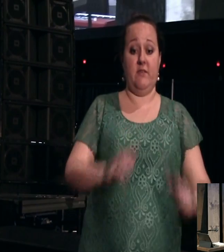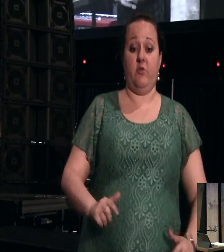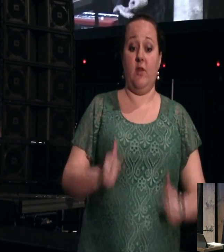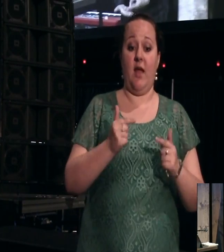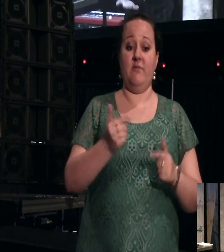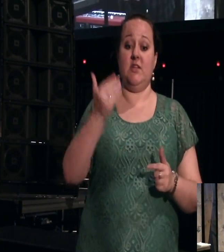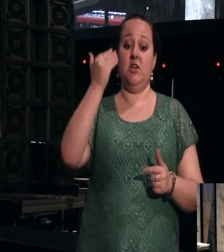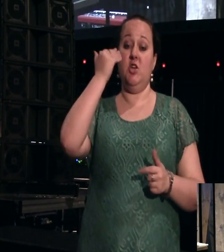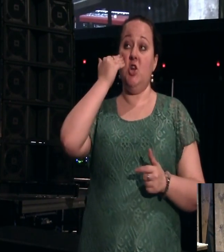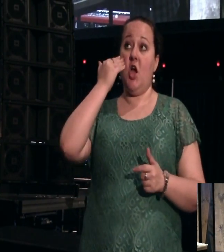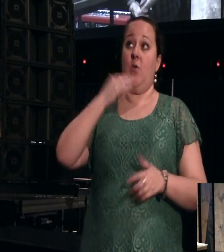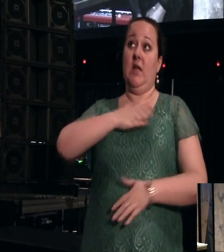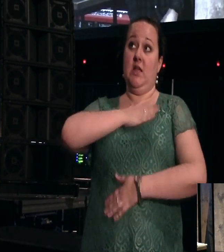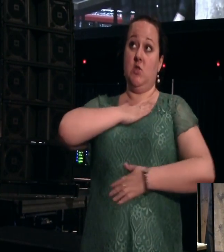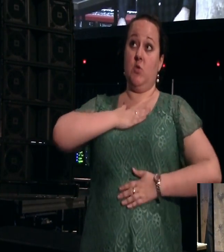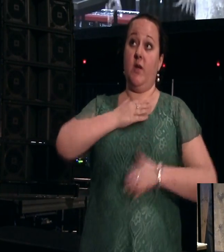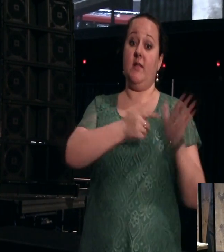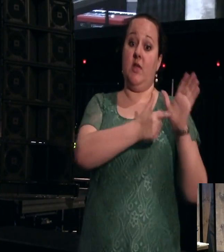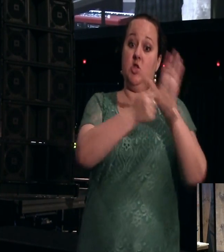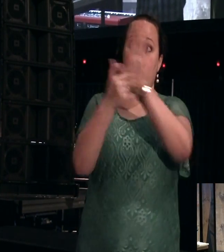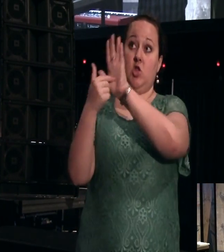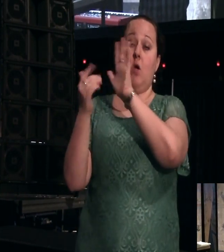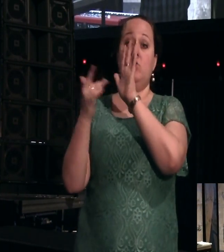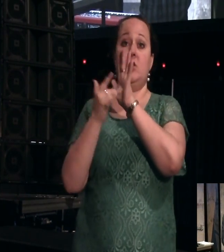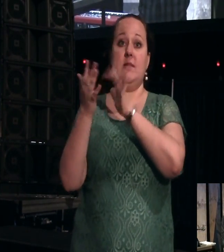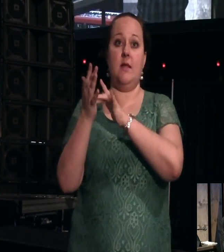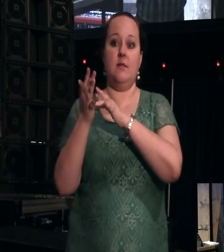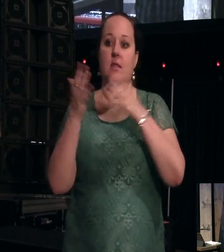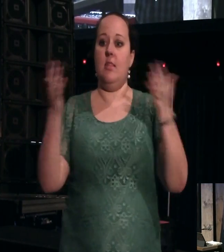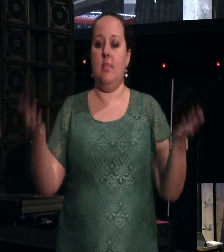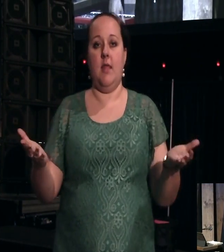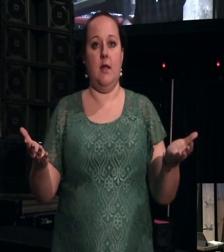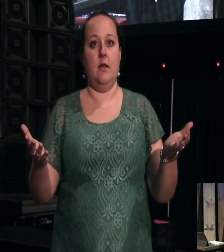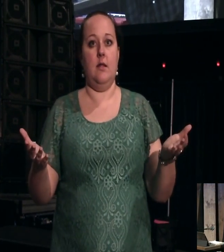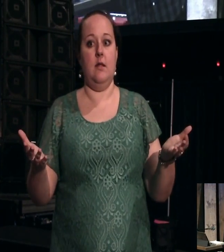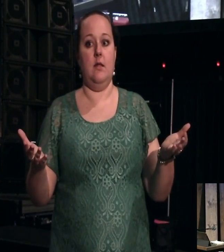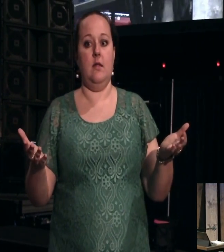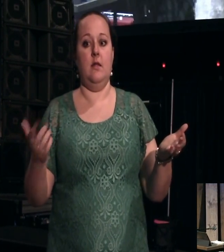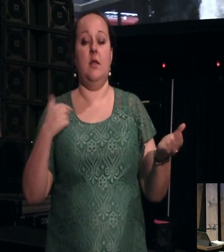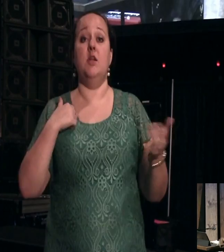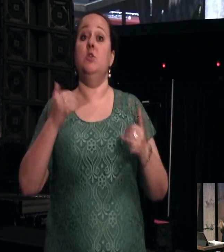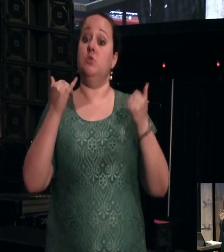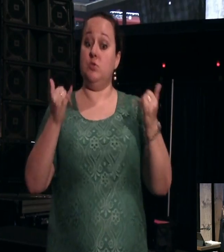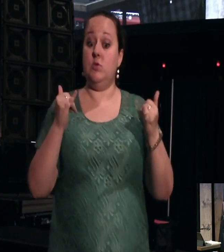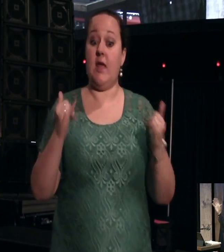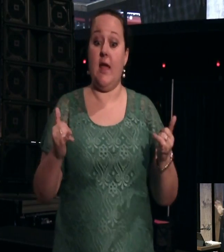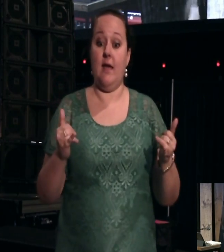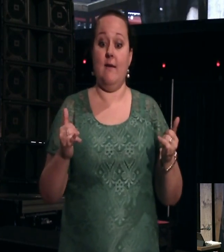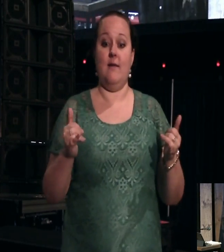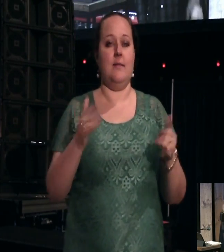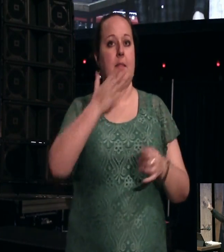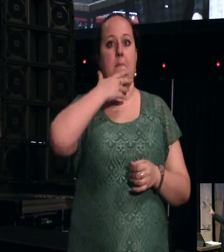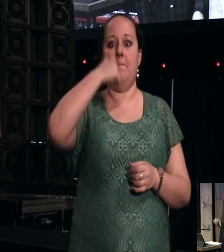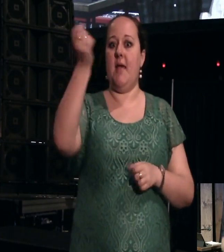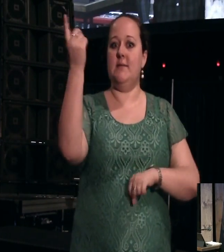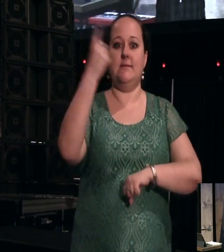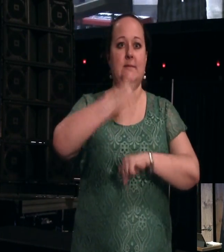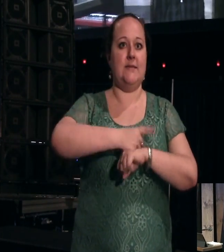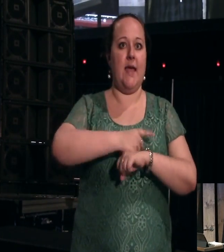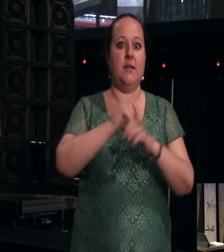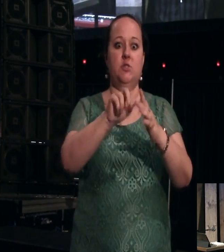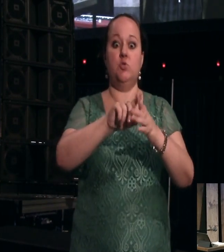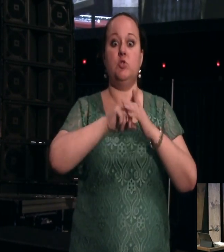So if the point and purpose of your life is to know Jesus, enjoy Jesus, and display Jesus, then by far, hands